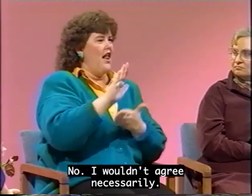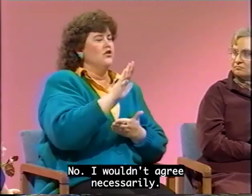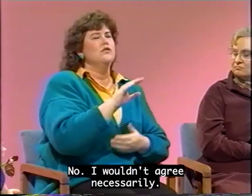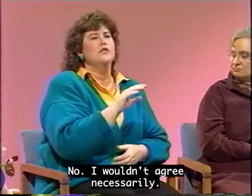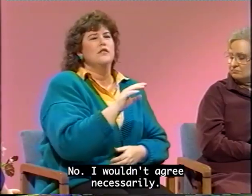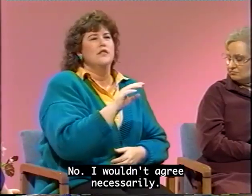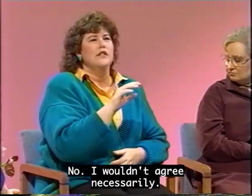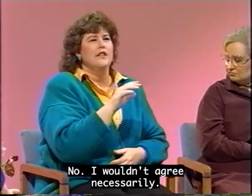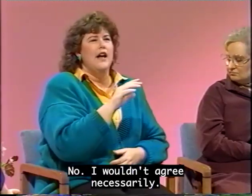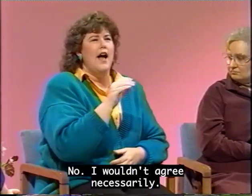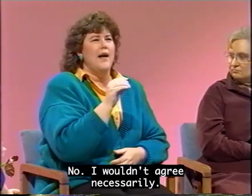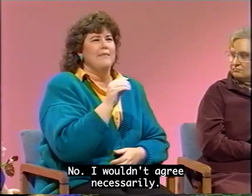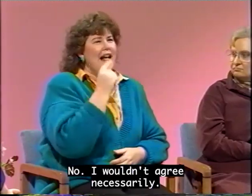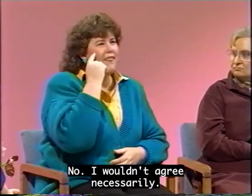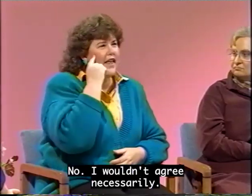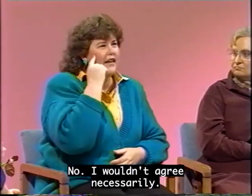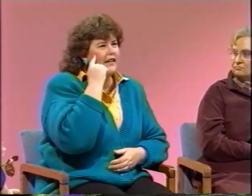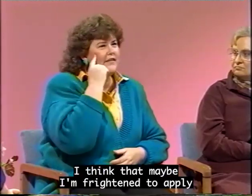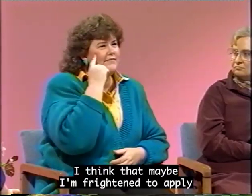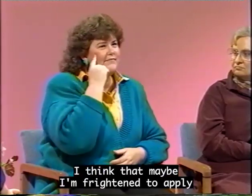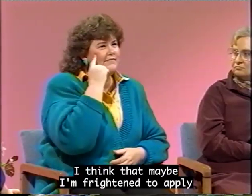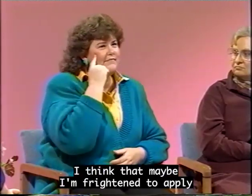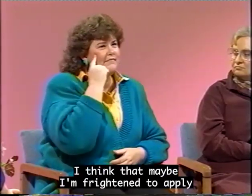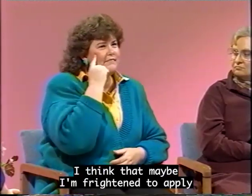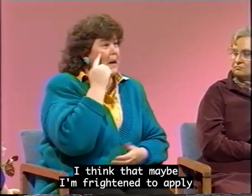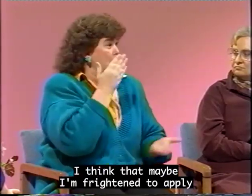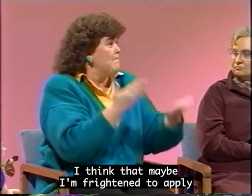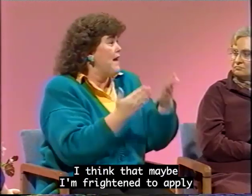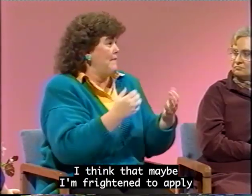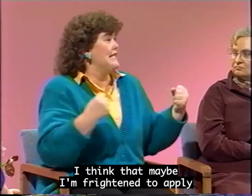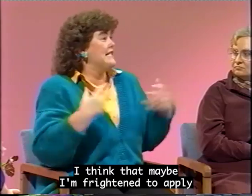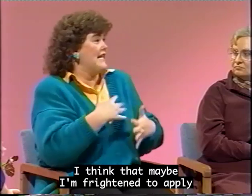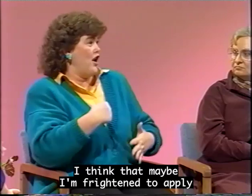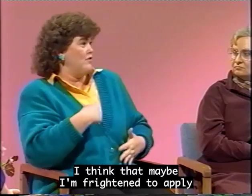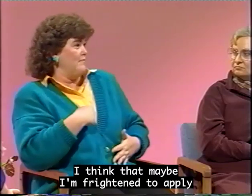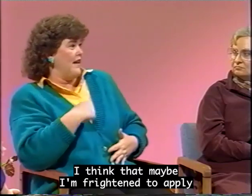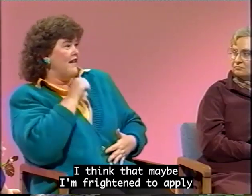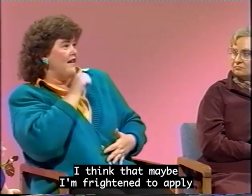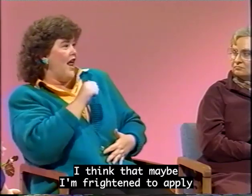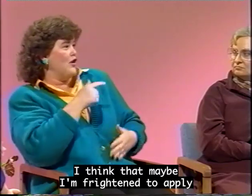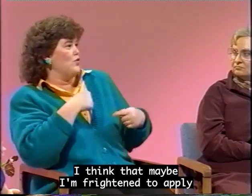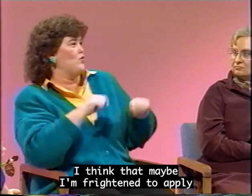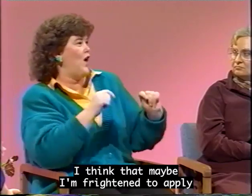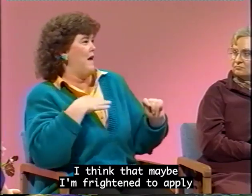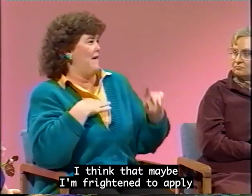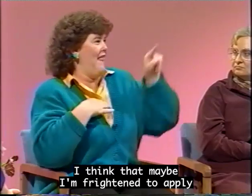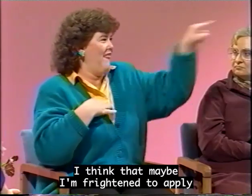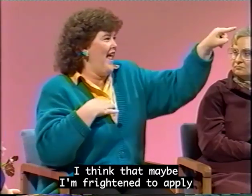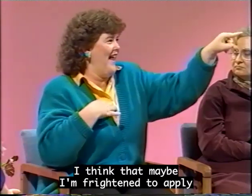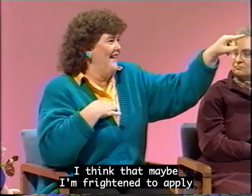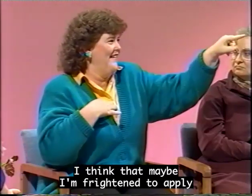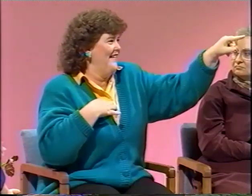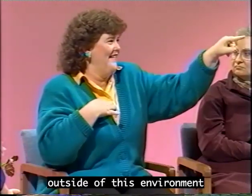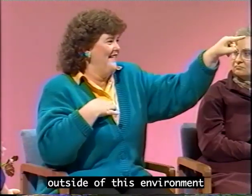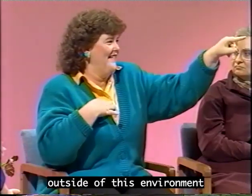wouldn't agree necessarily. I think that maybe I'm frightened to apply